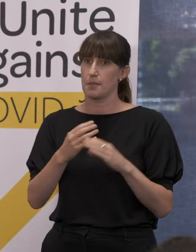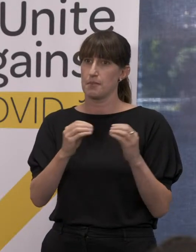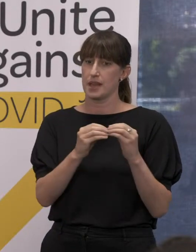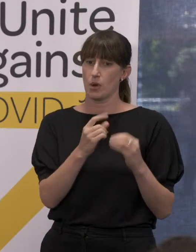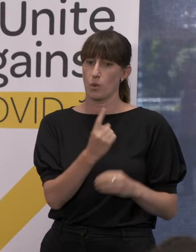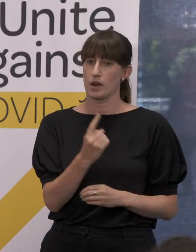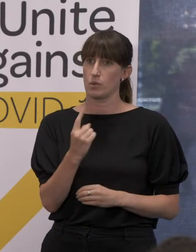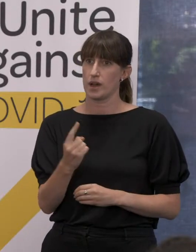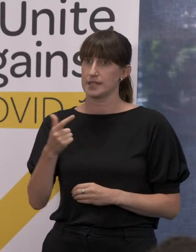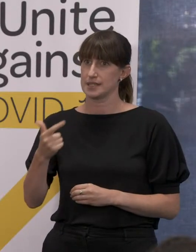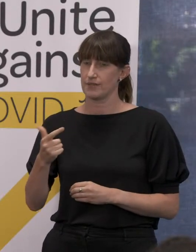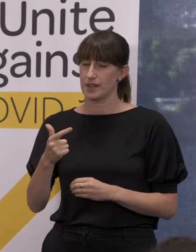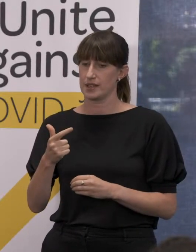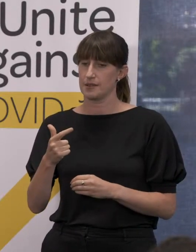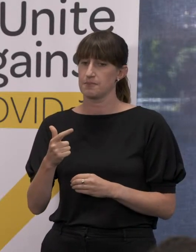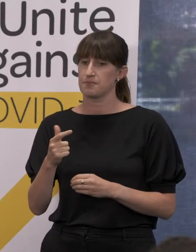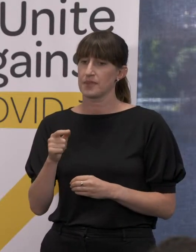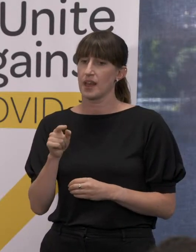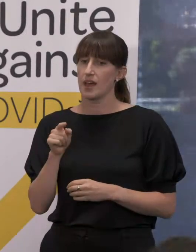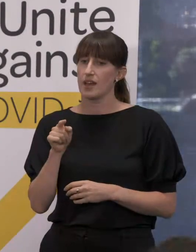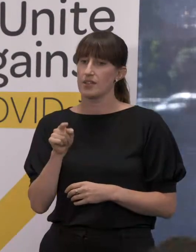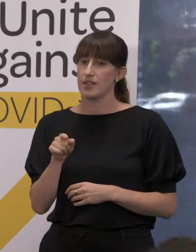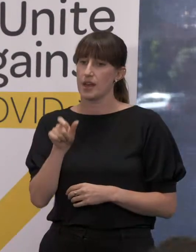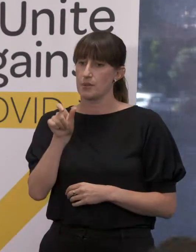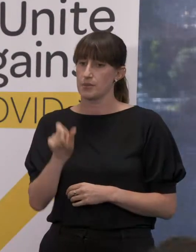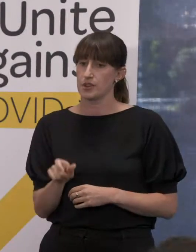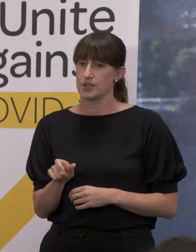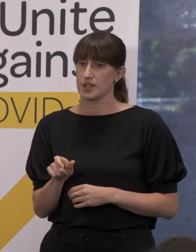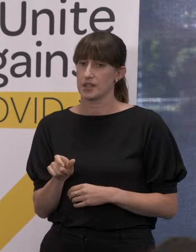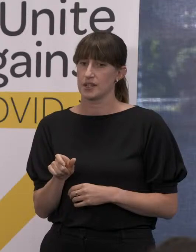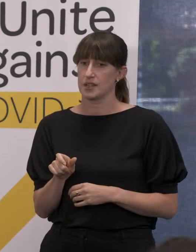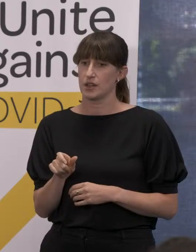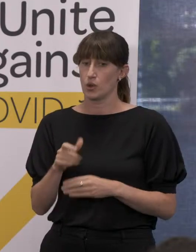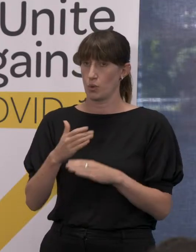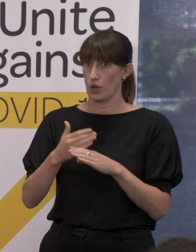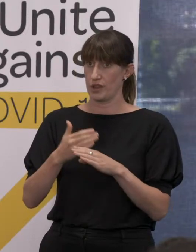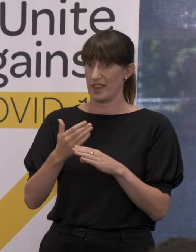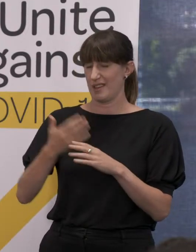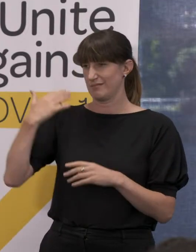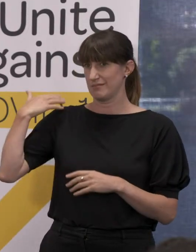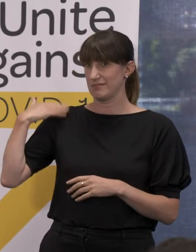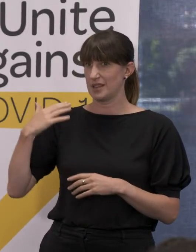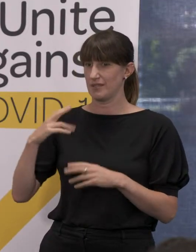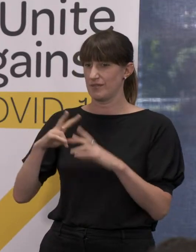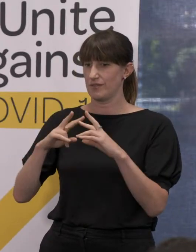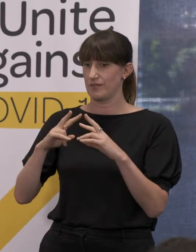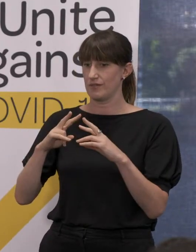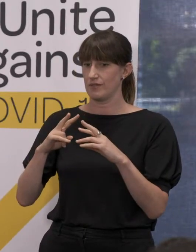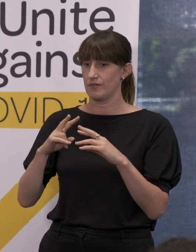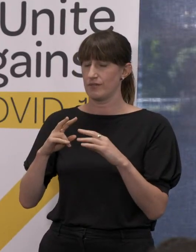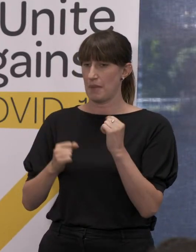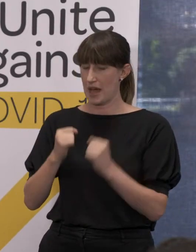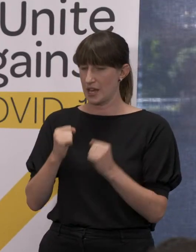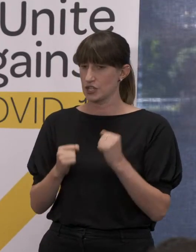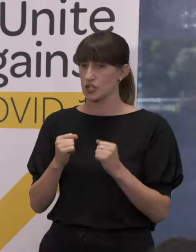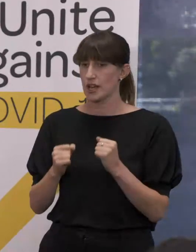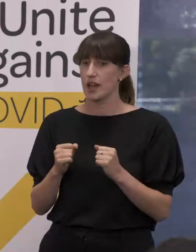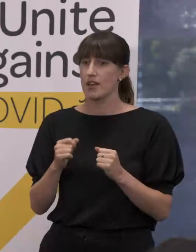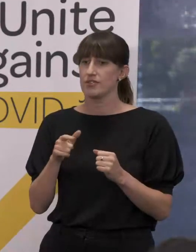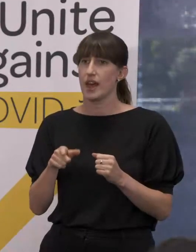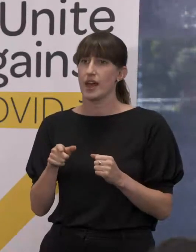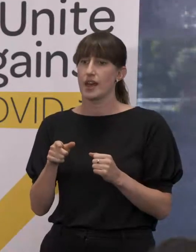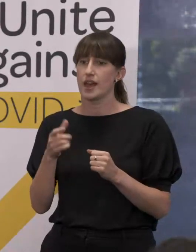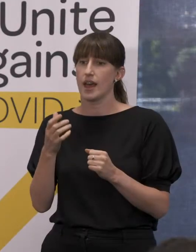UK, and that was found to be a close match to that of a returnee who had stayed at that facility, but the